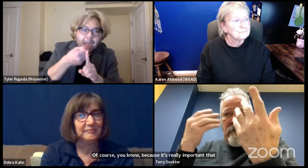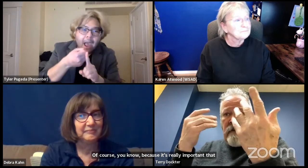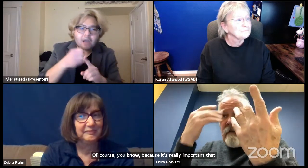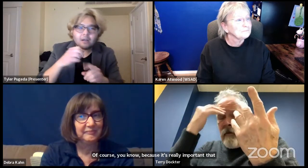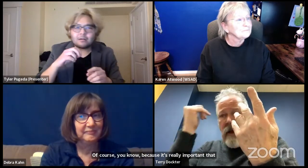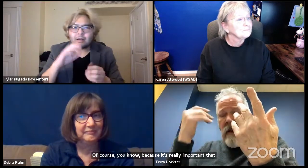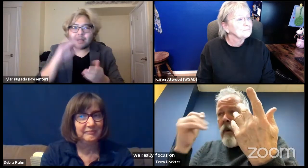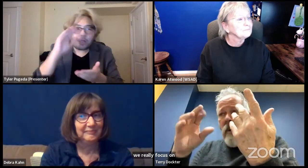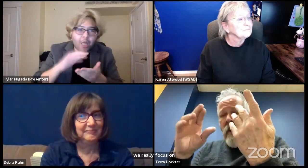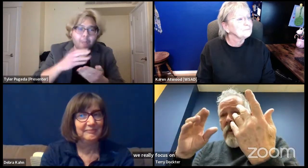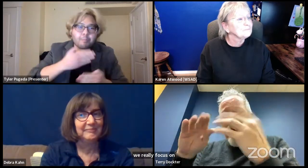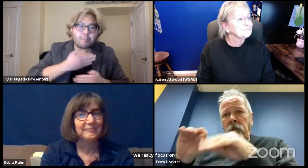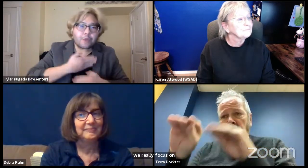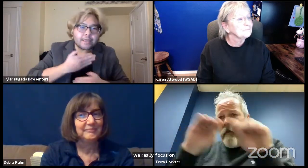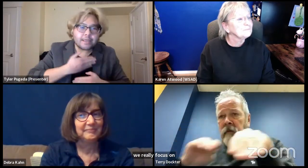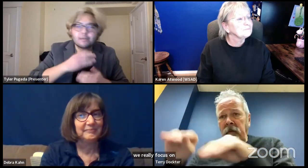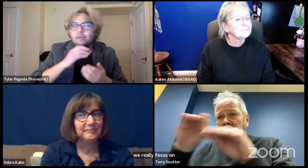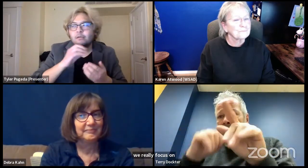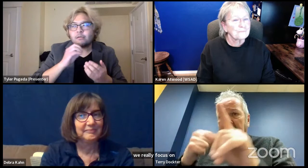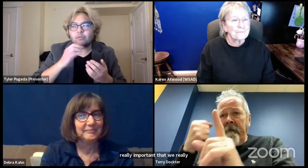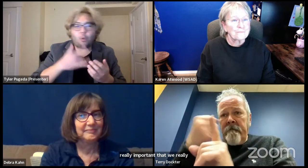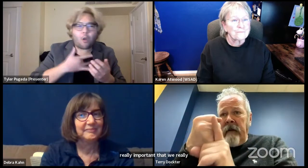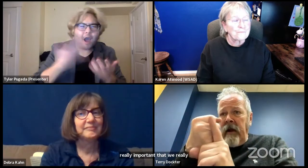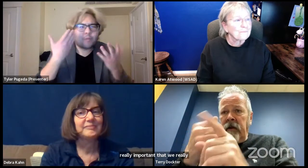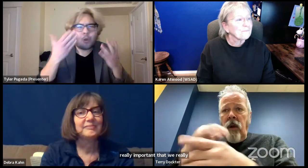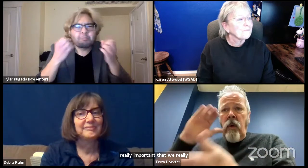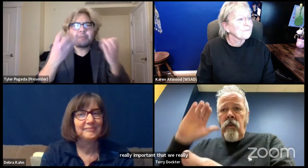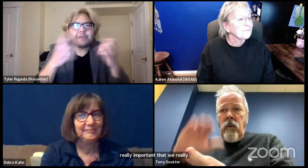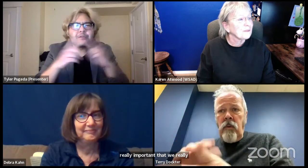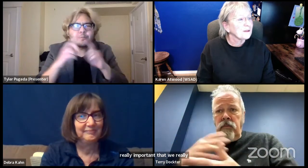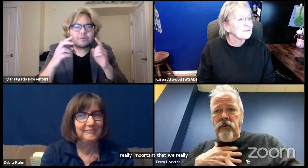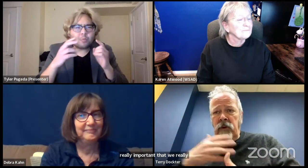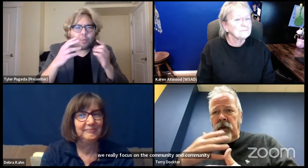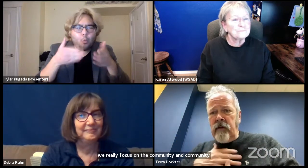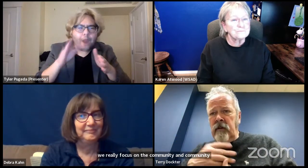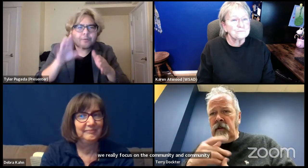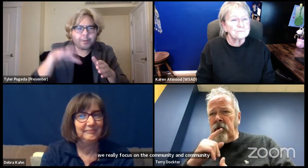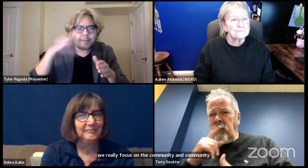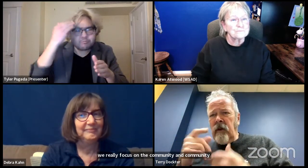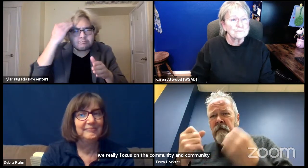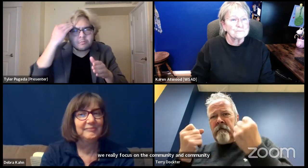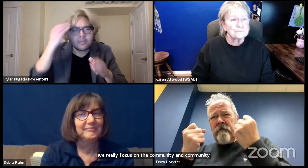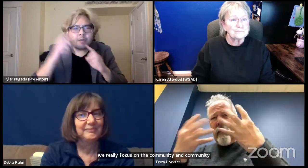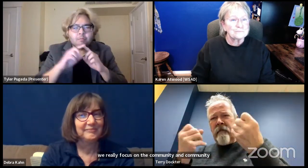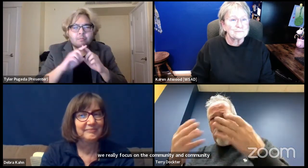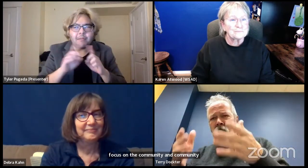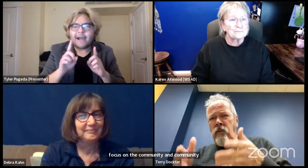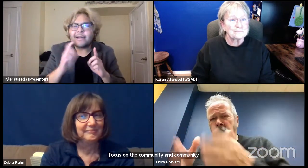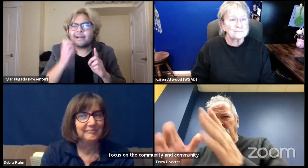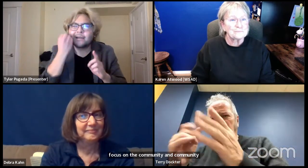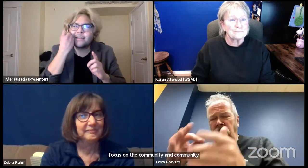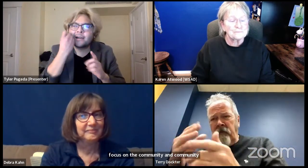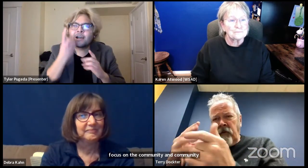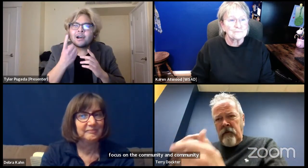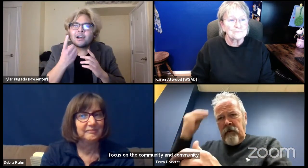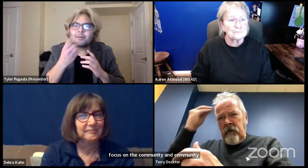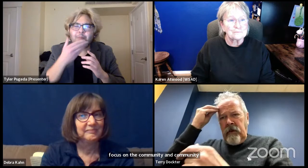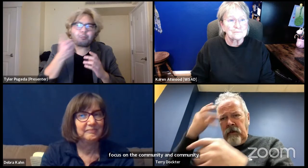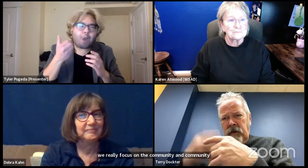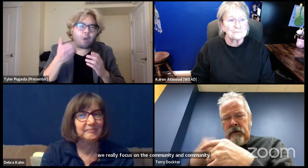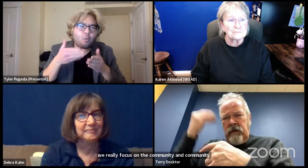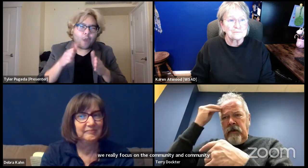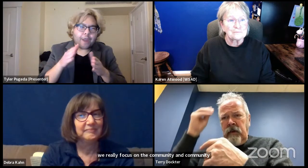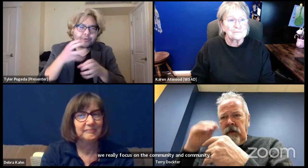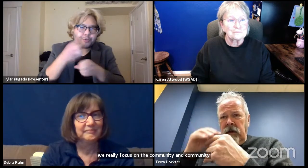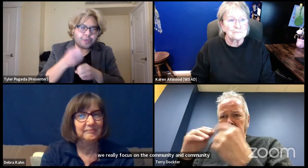somebody who, is having trouble in another way, like can't breathe or can't move or whatever, we know that it has an